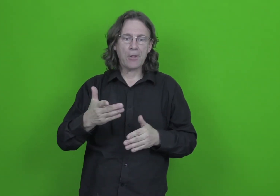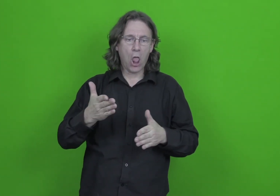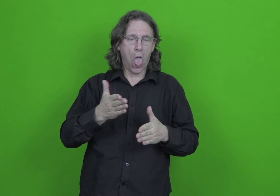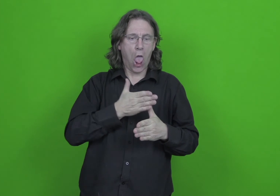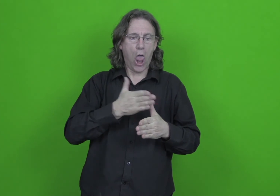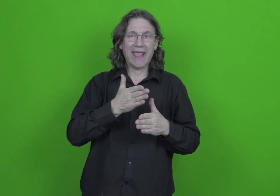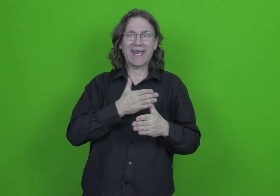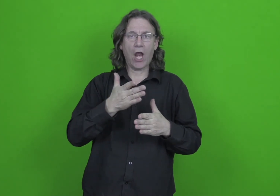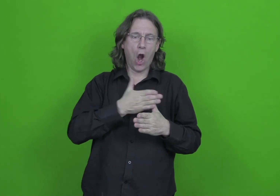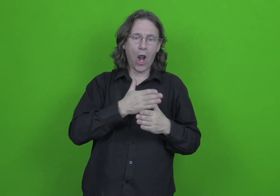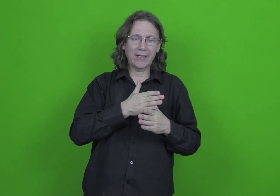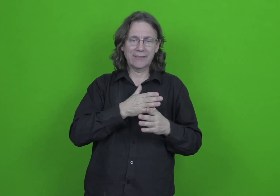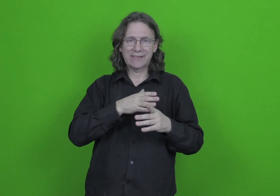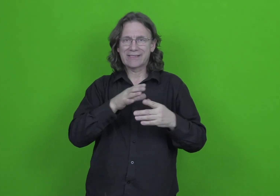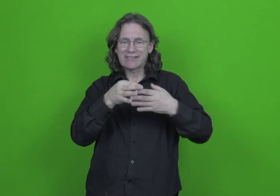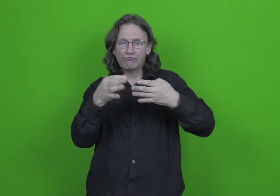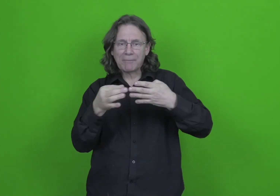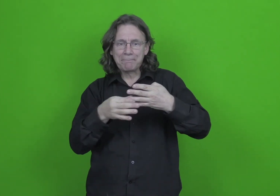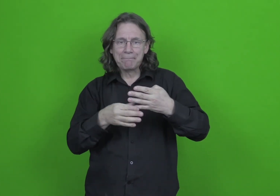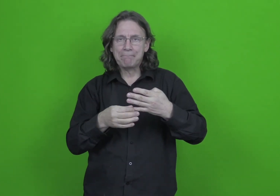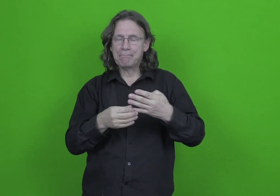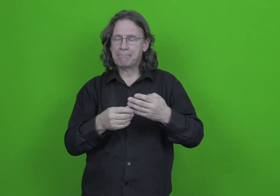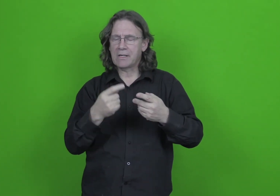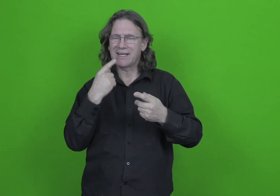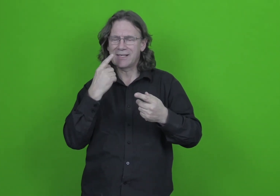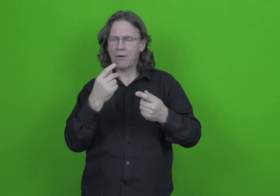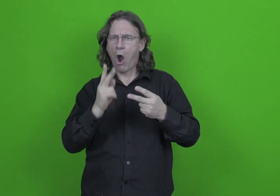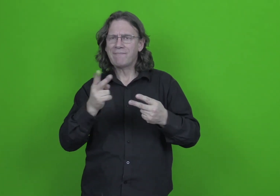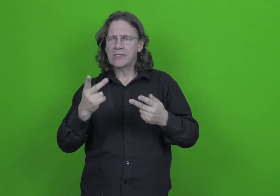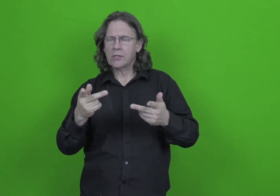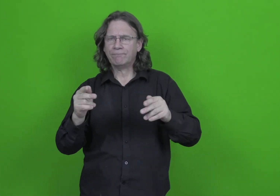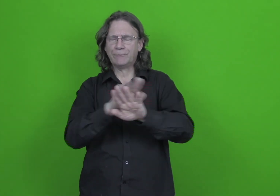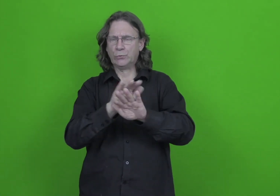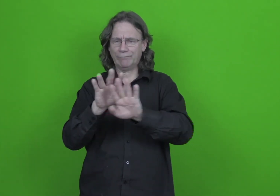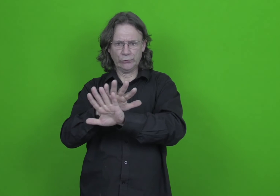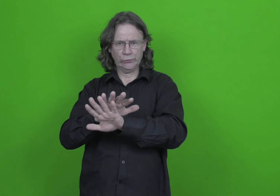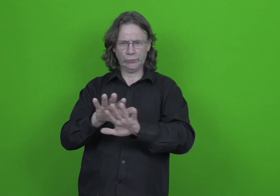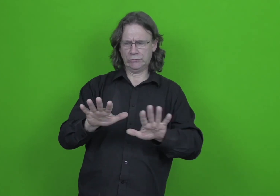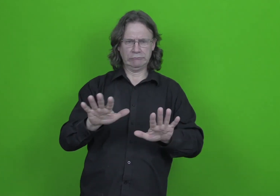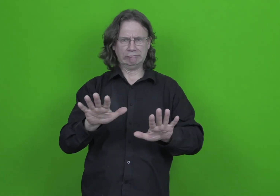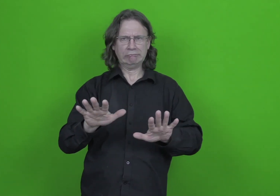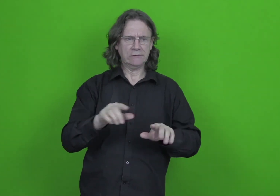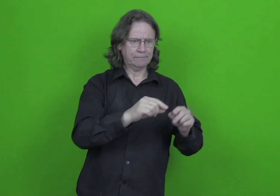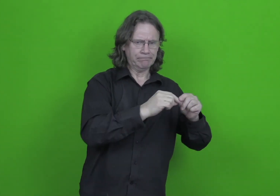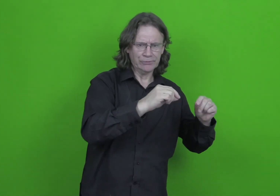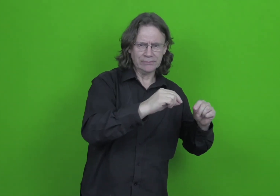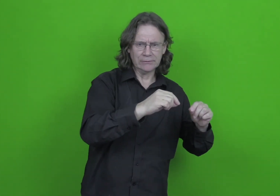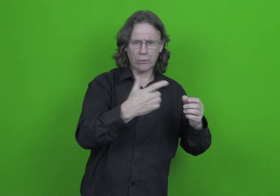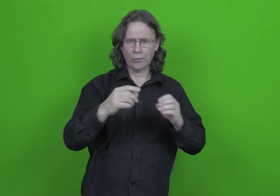The early symptoms are often and easily confused between Fusarium and